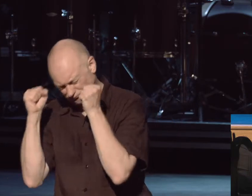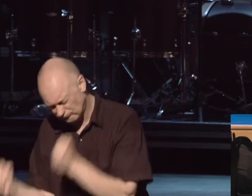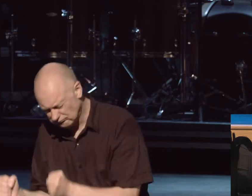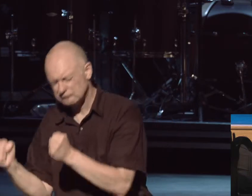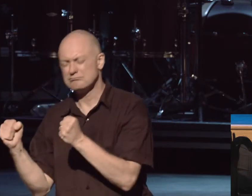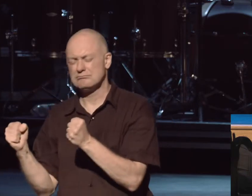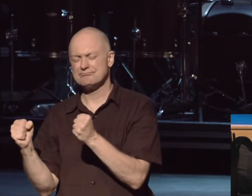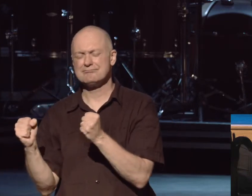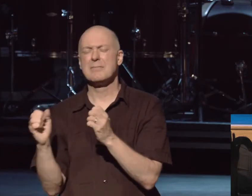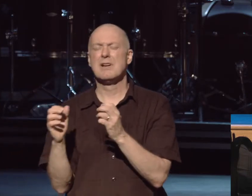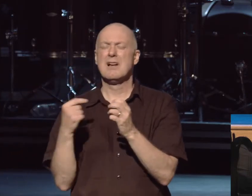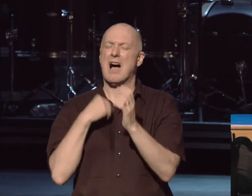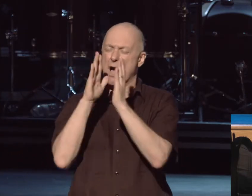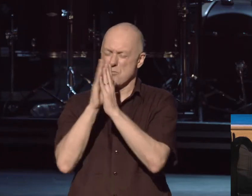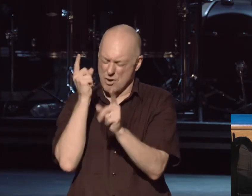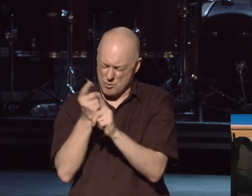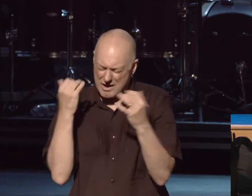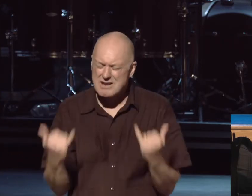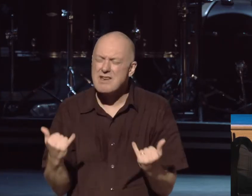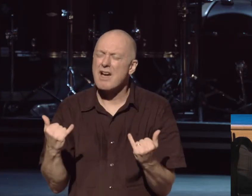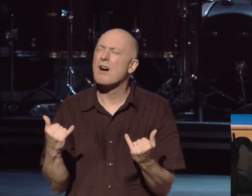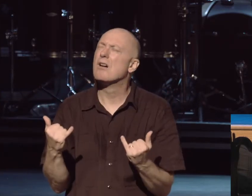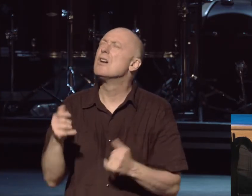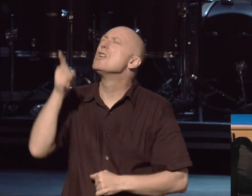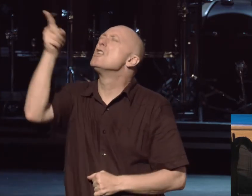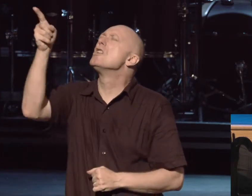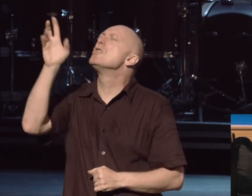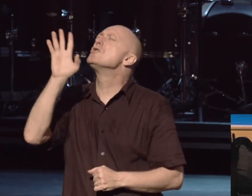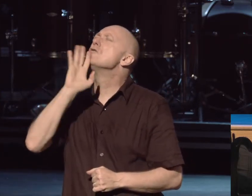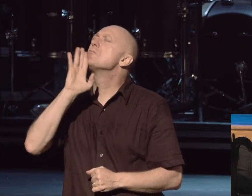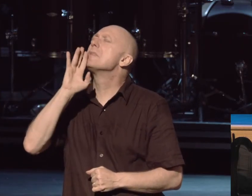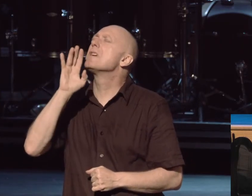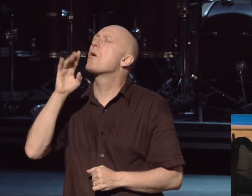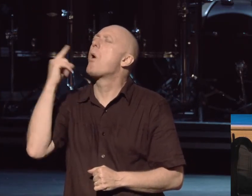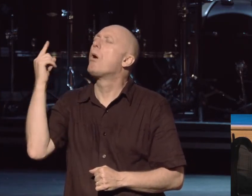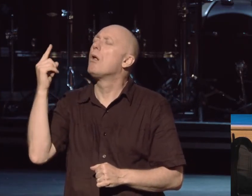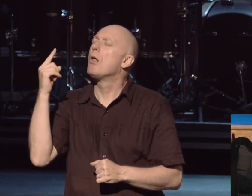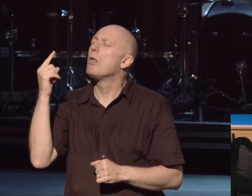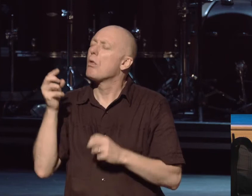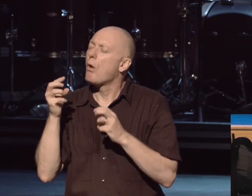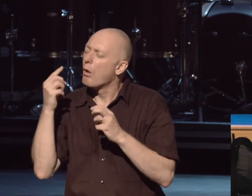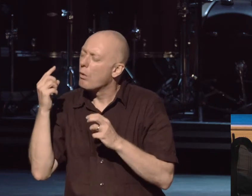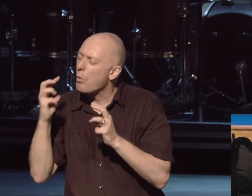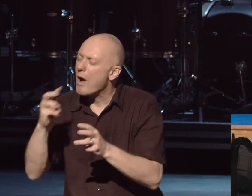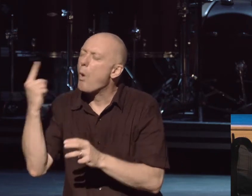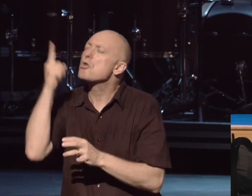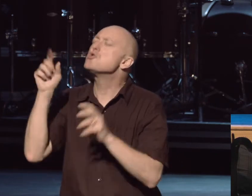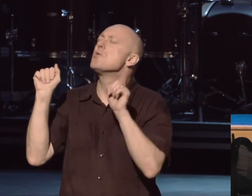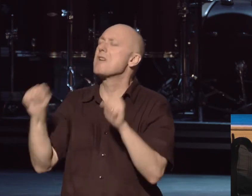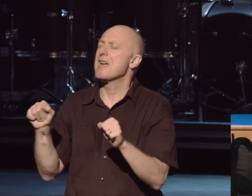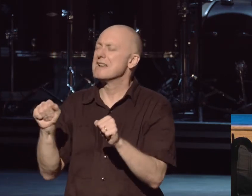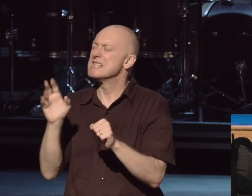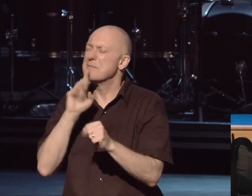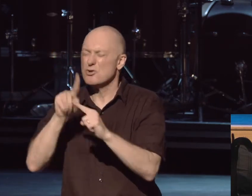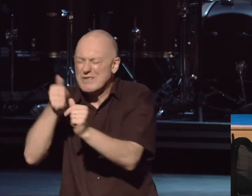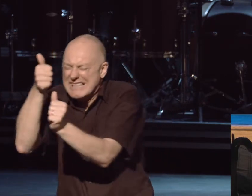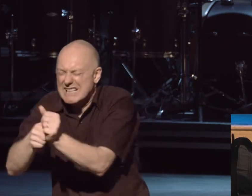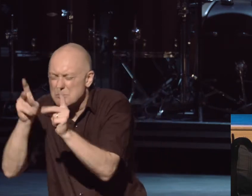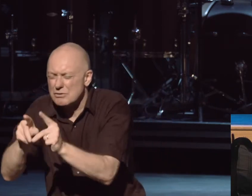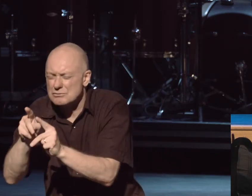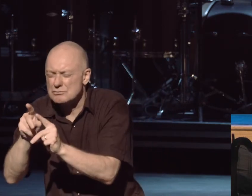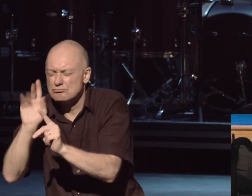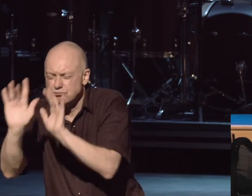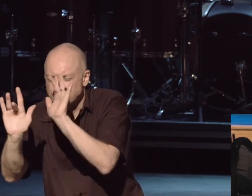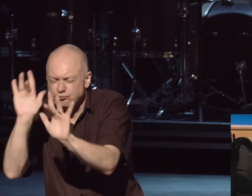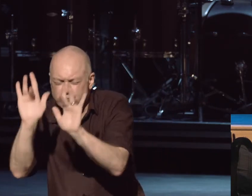the weeks to follow. I pray right now, Lord, you are speaking as only you can by your Holy Spirit to every individual who can hear